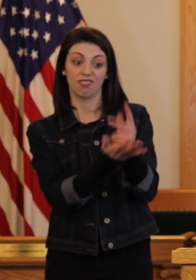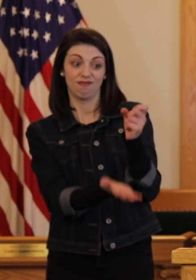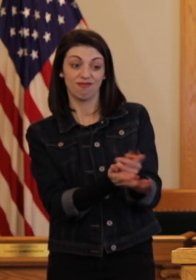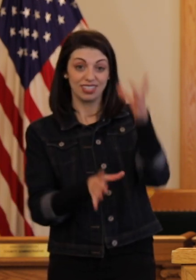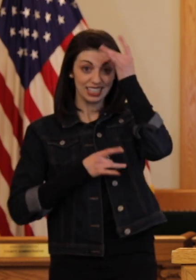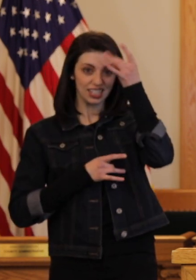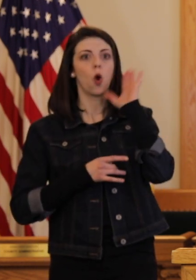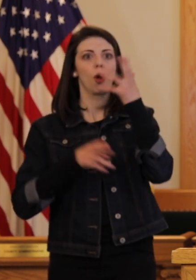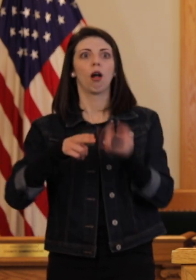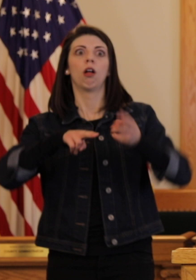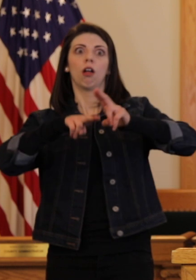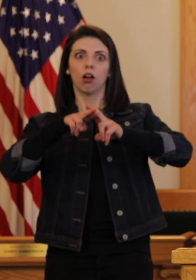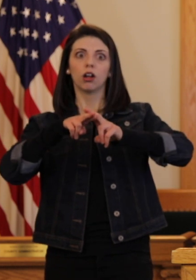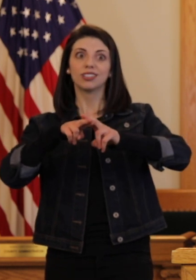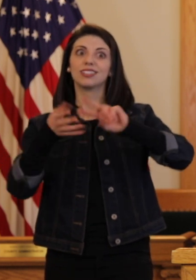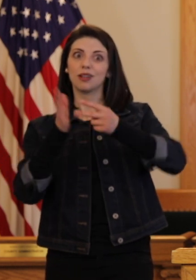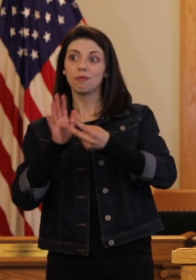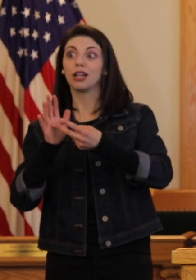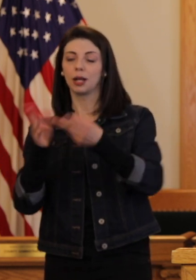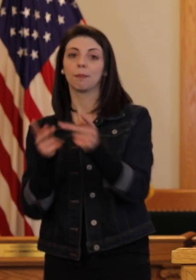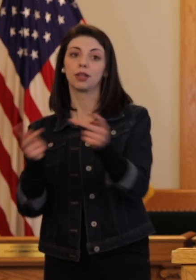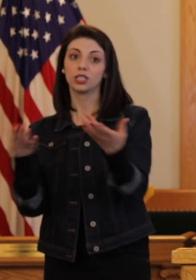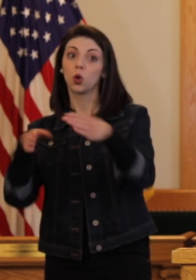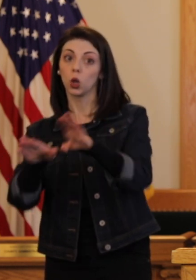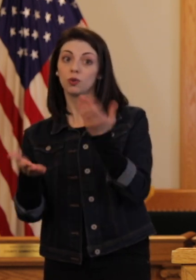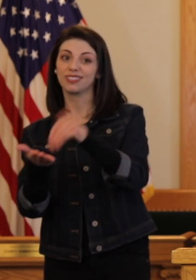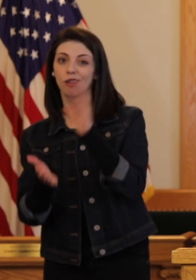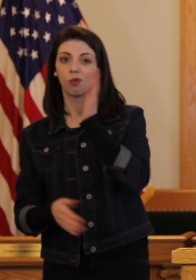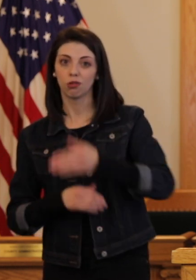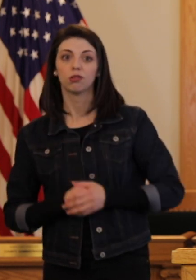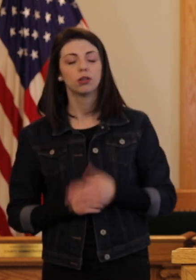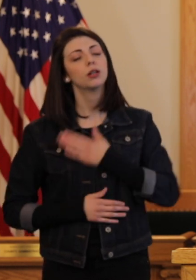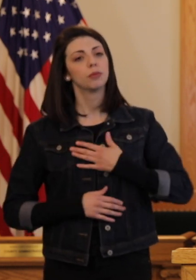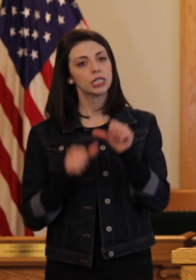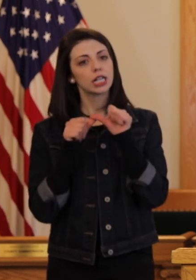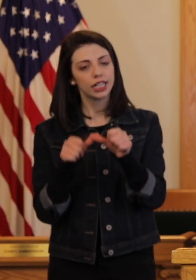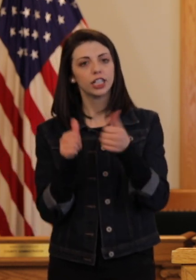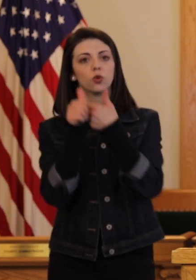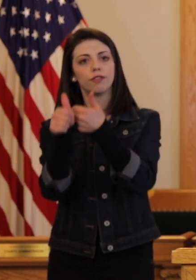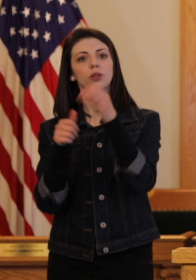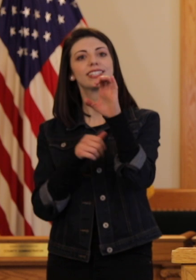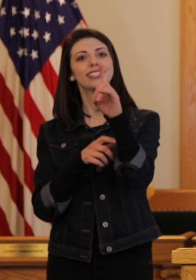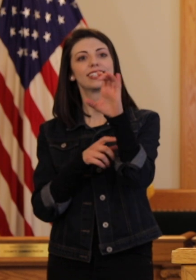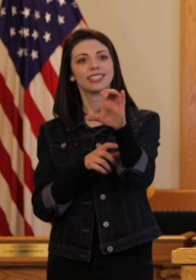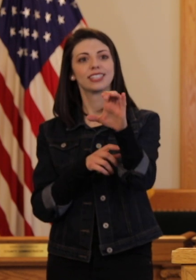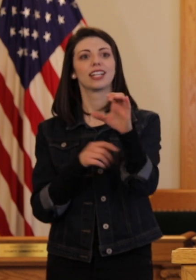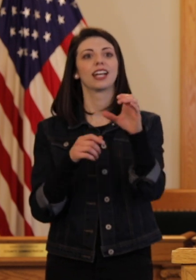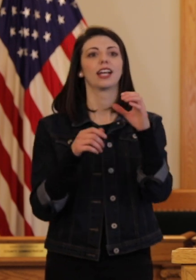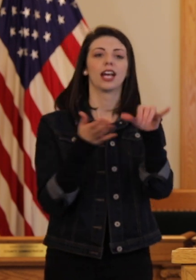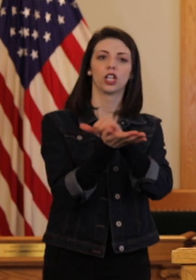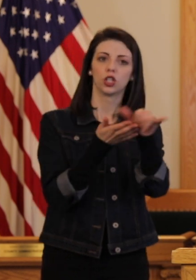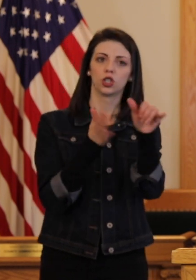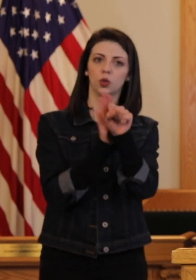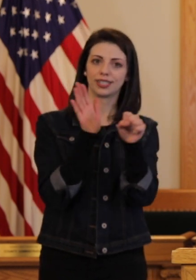will be extended. Please continue to follow those CDC and New York State Department of Health guidelines. Try to keep at